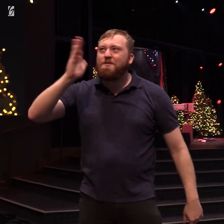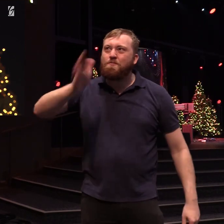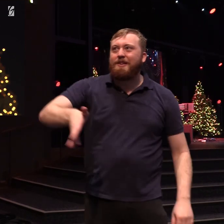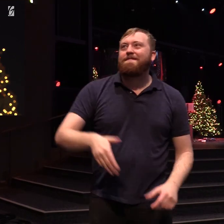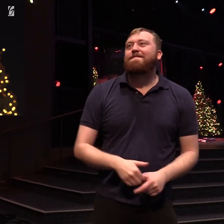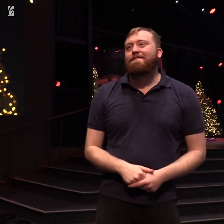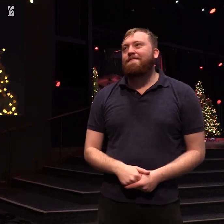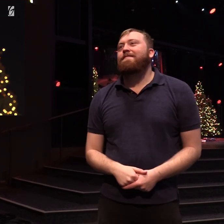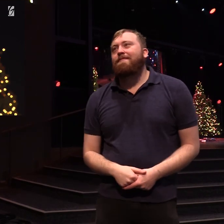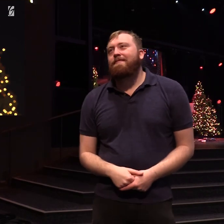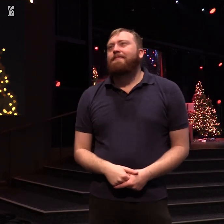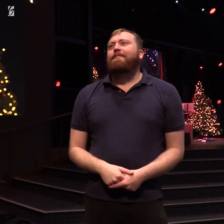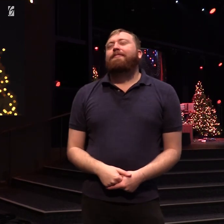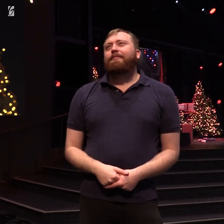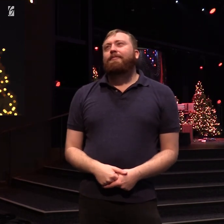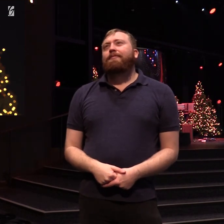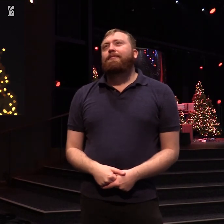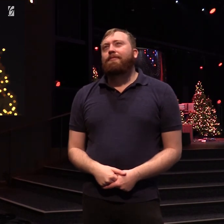again.